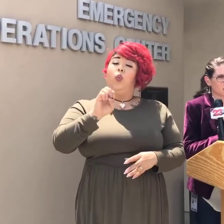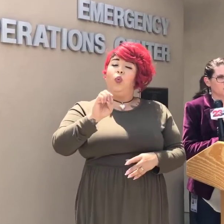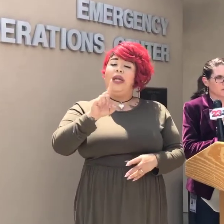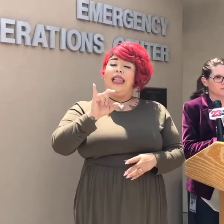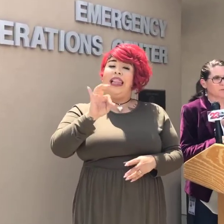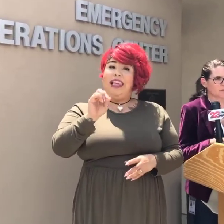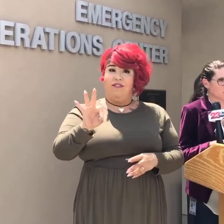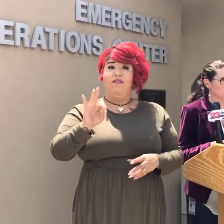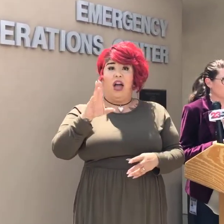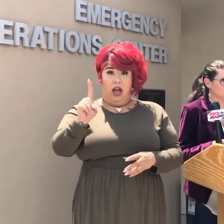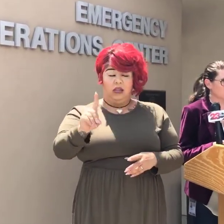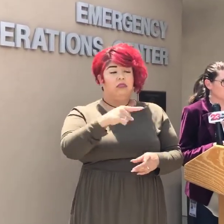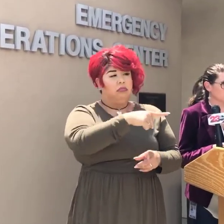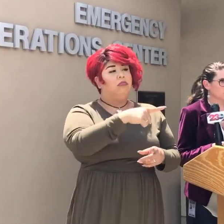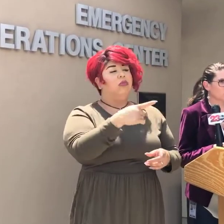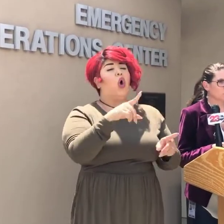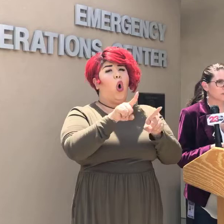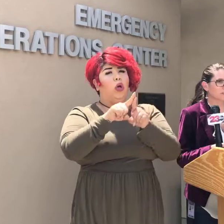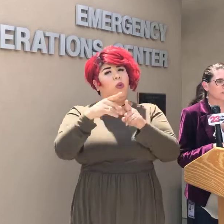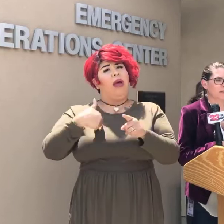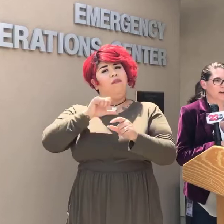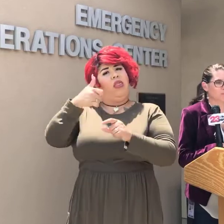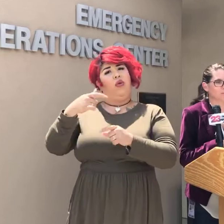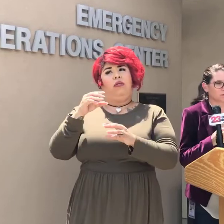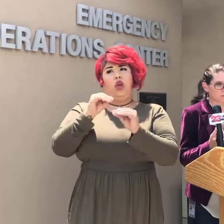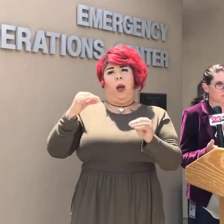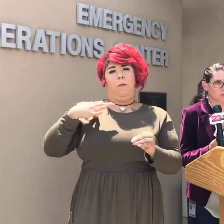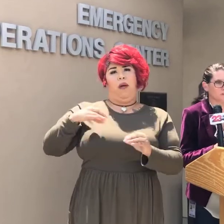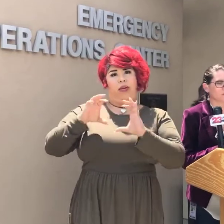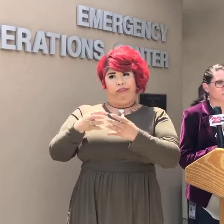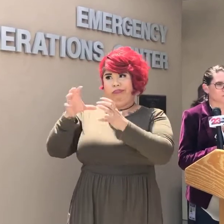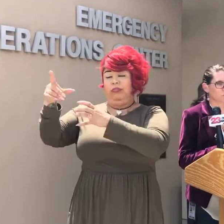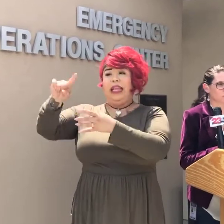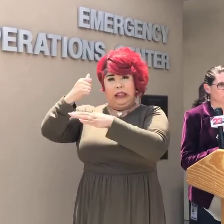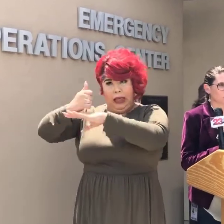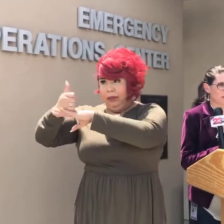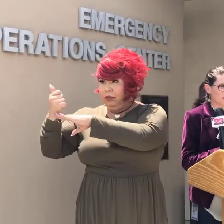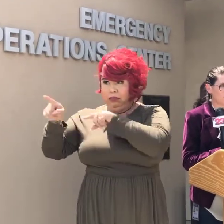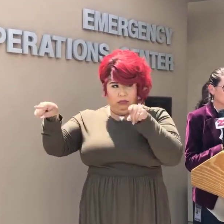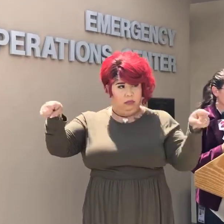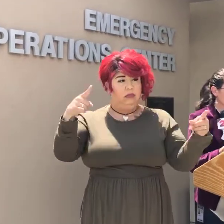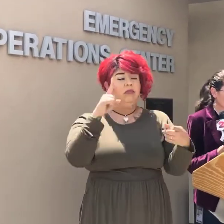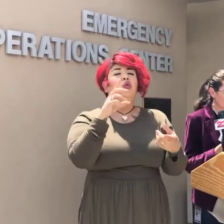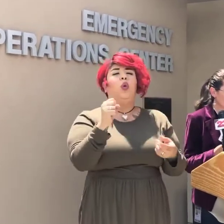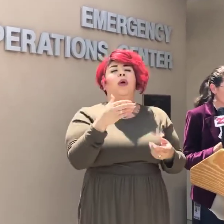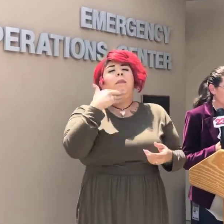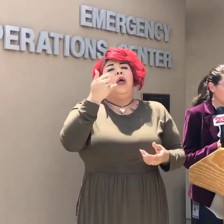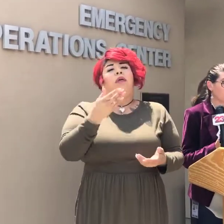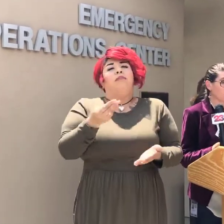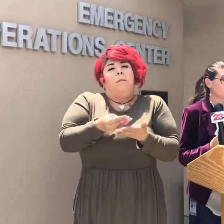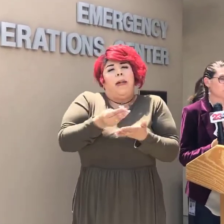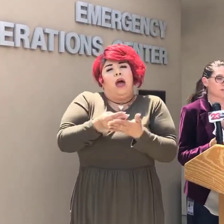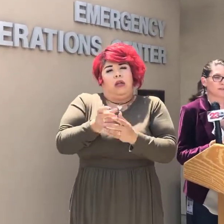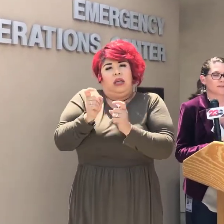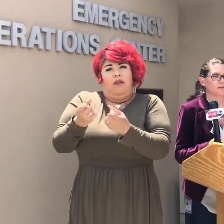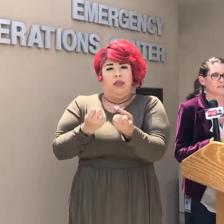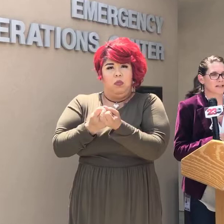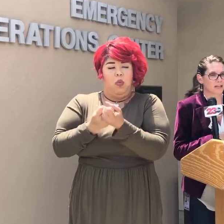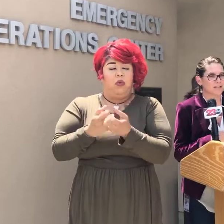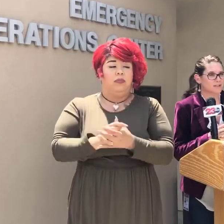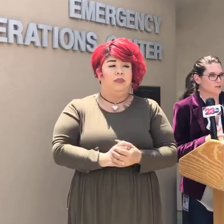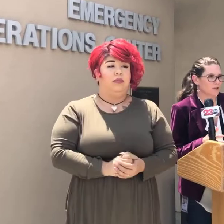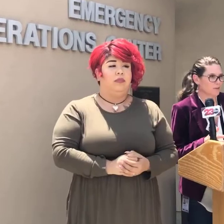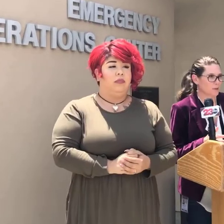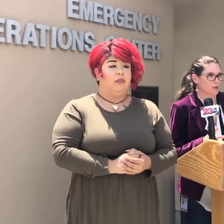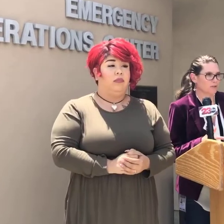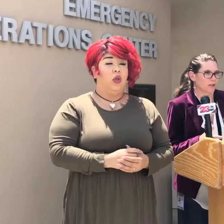already set up from some of the nonprofits here locally. So we would suggest that you pursue that. I also want to say that that was